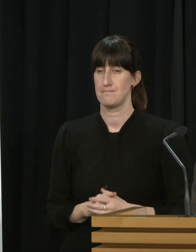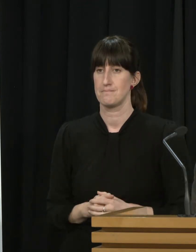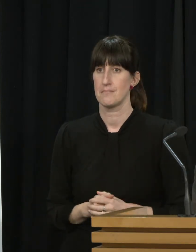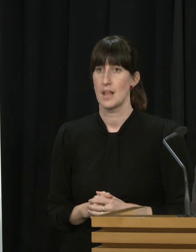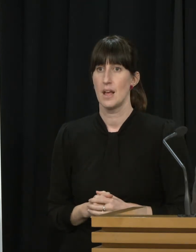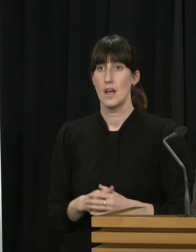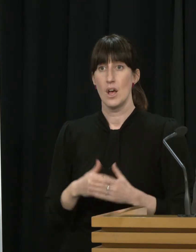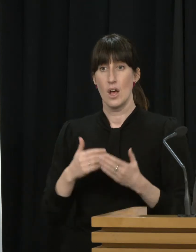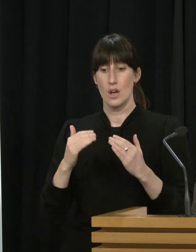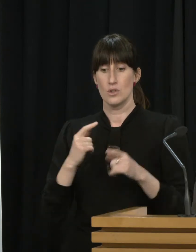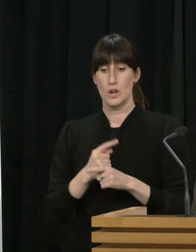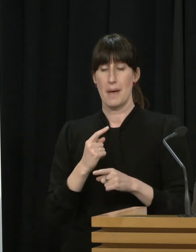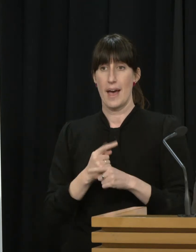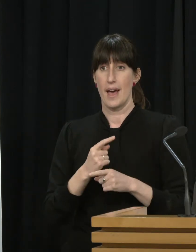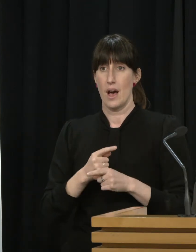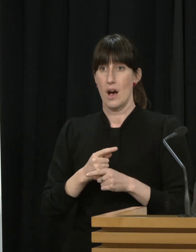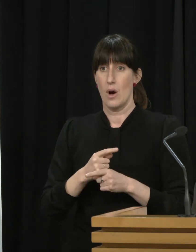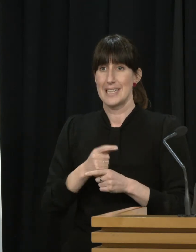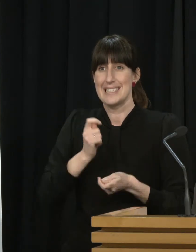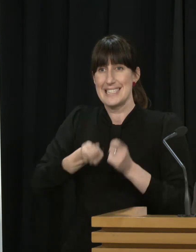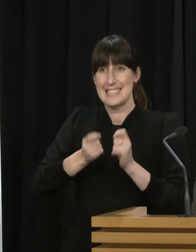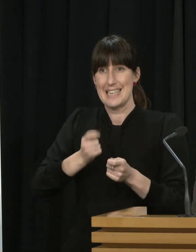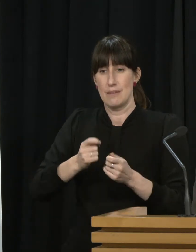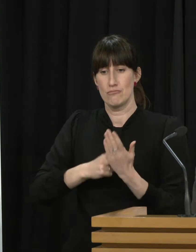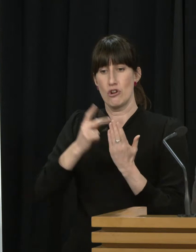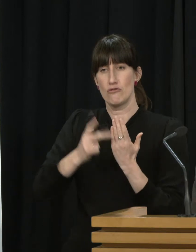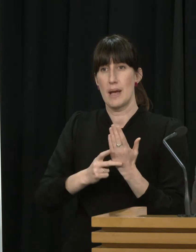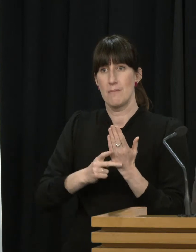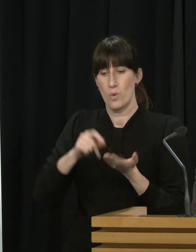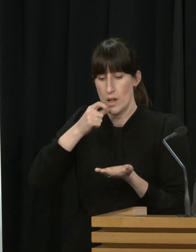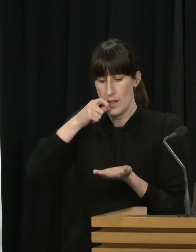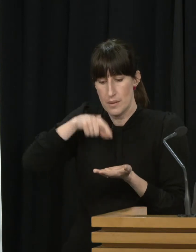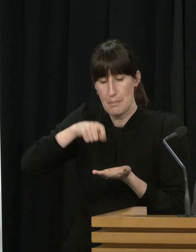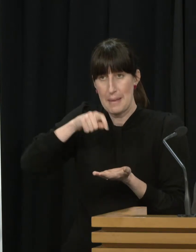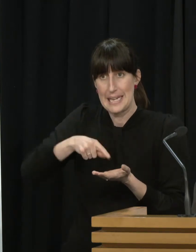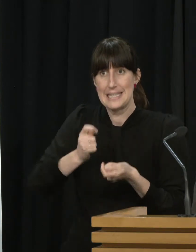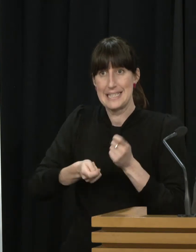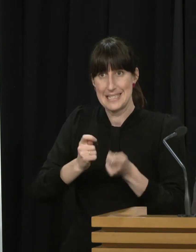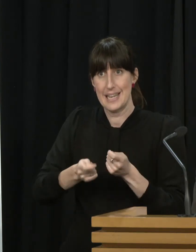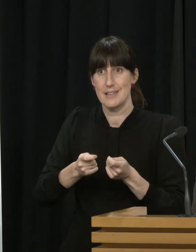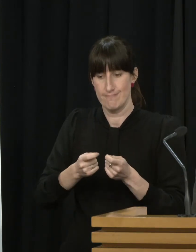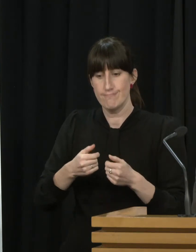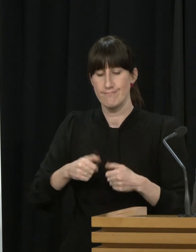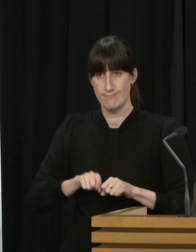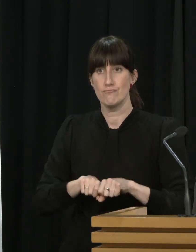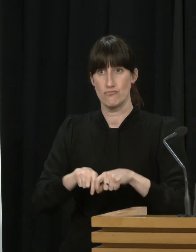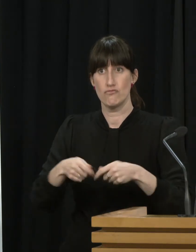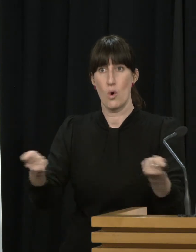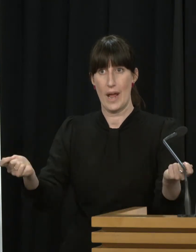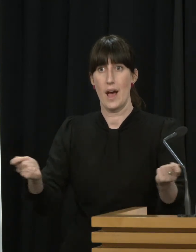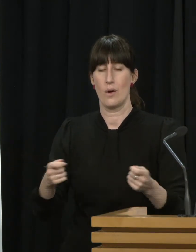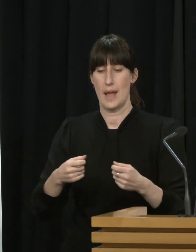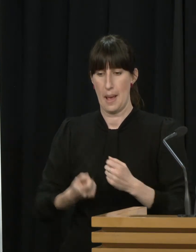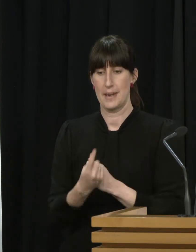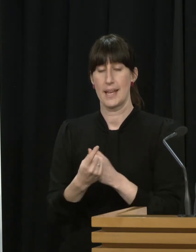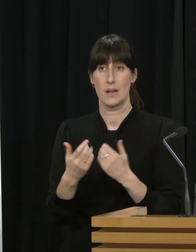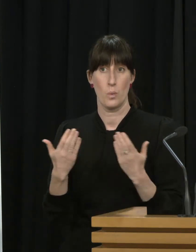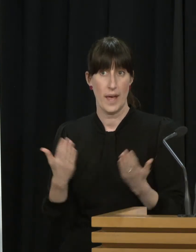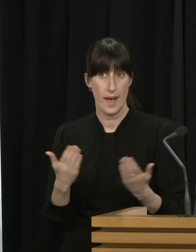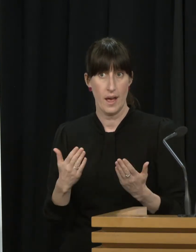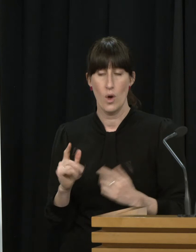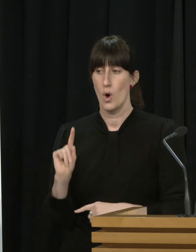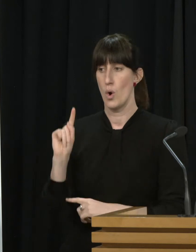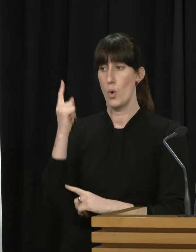signalled previously, is rolling out now across multiple sites. The first sites to be rolled out are at the Auckland